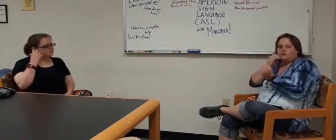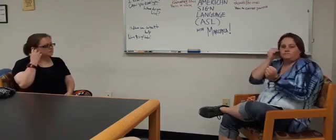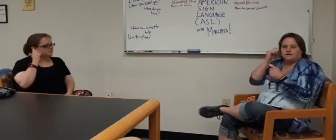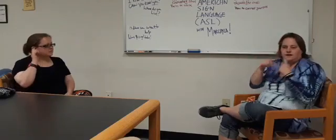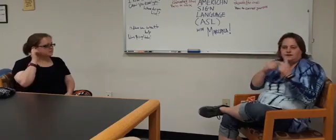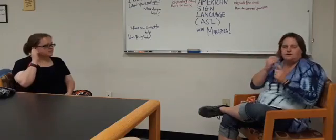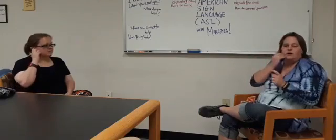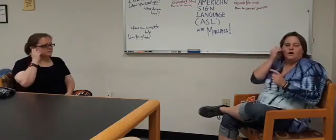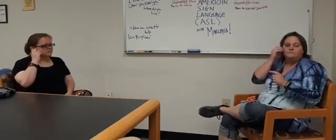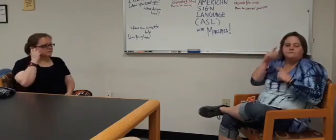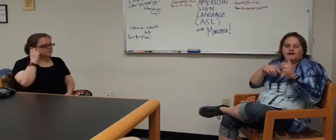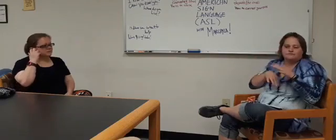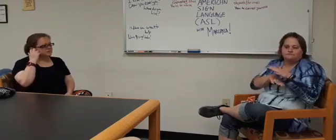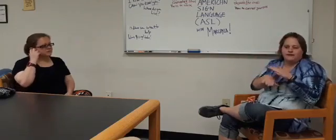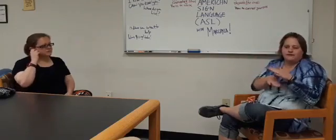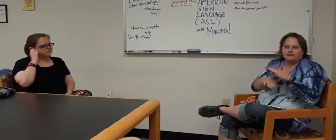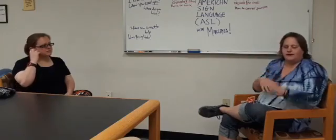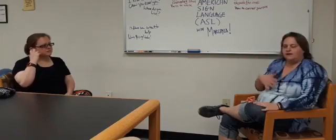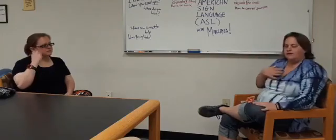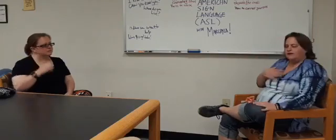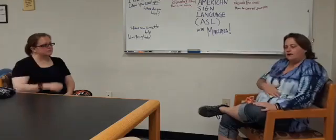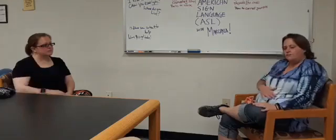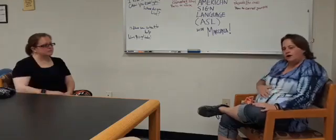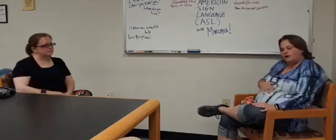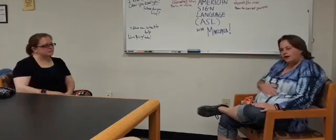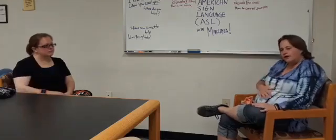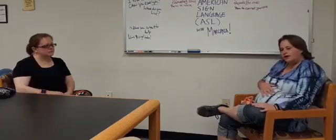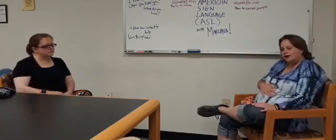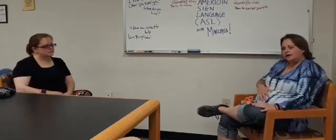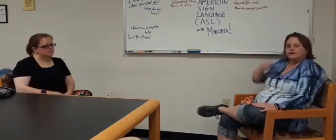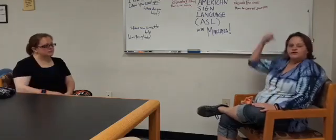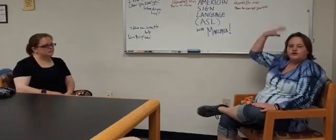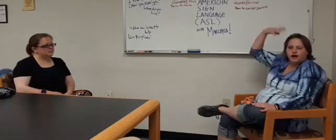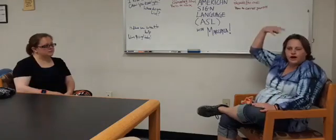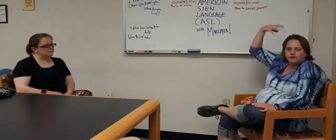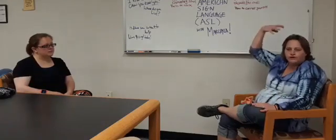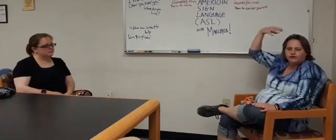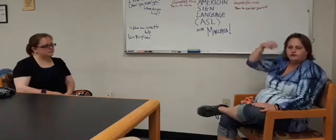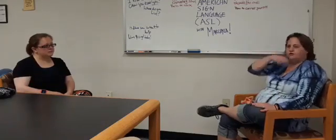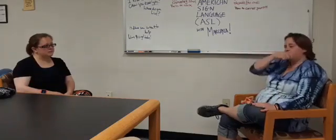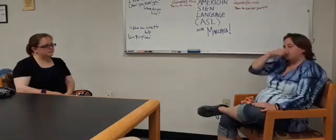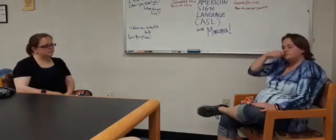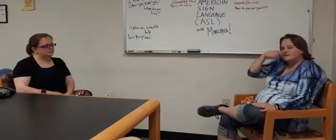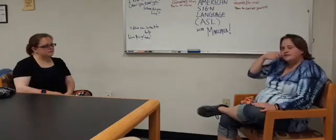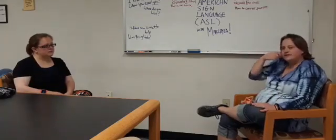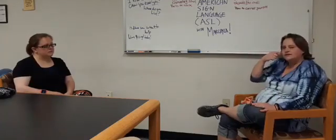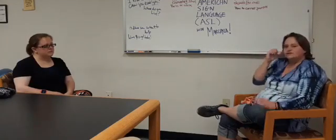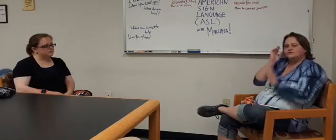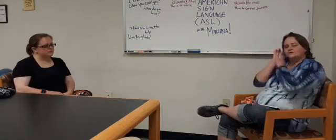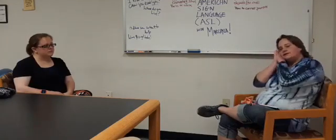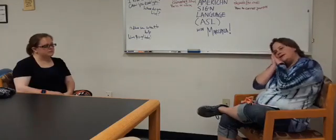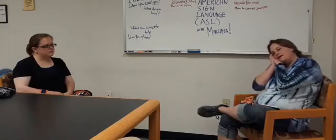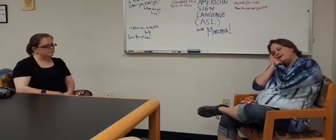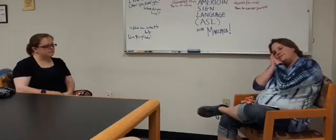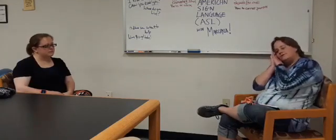sign. Home sign is basic, like I'm hungry, shower, brush my teeth, go to sleep.